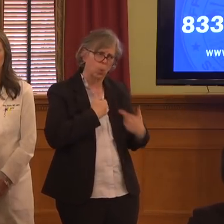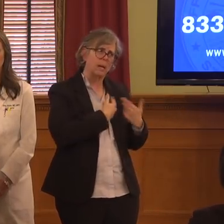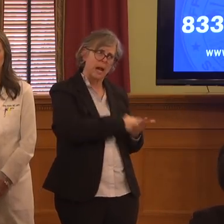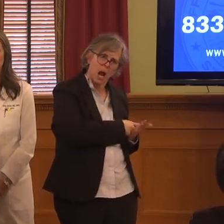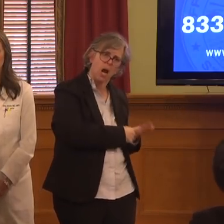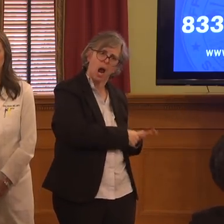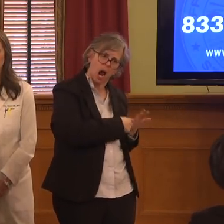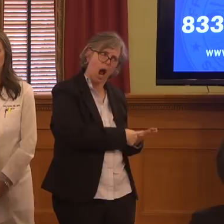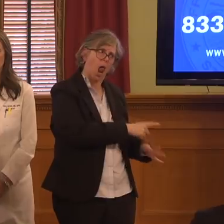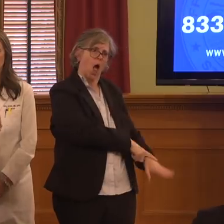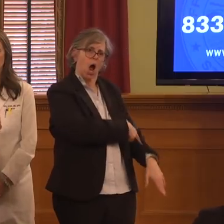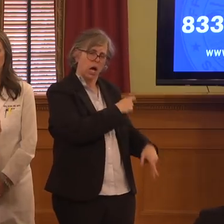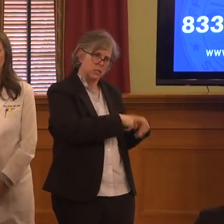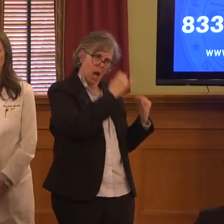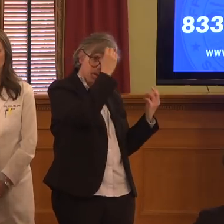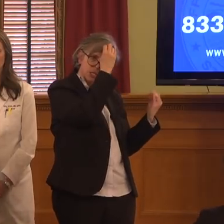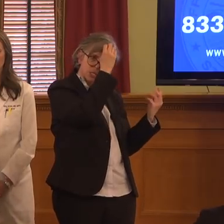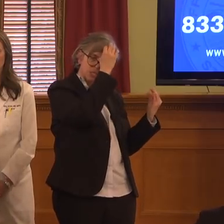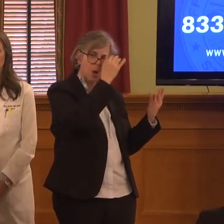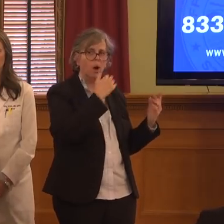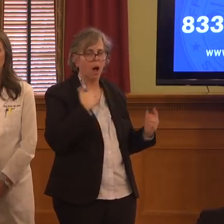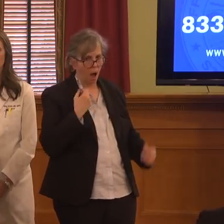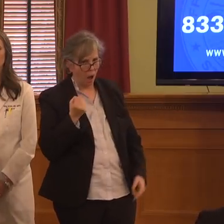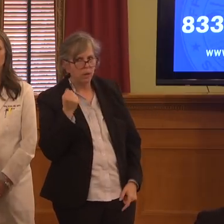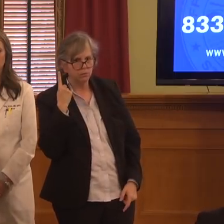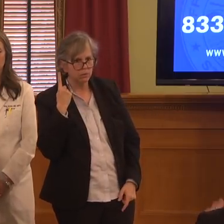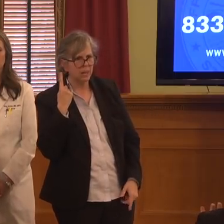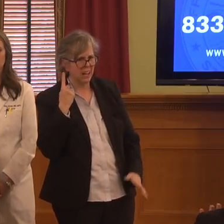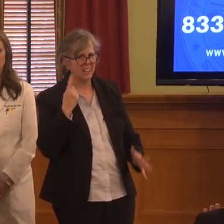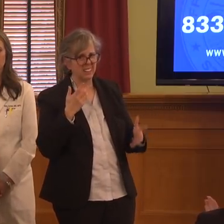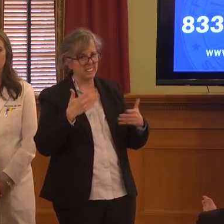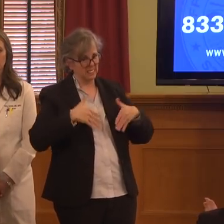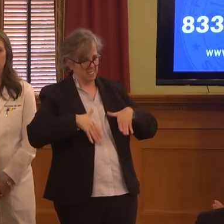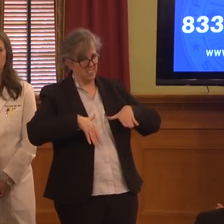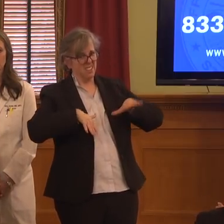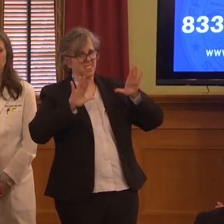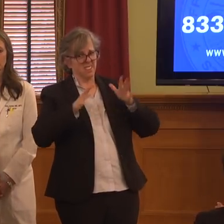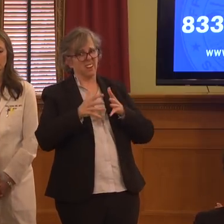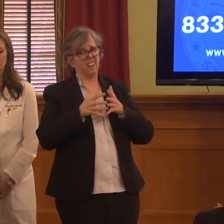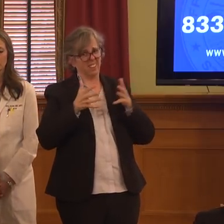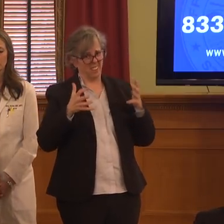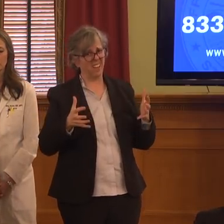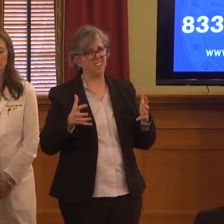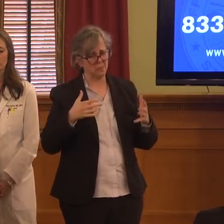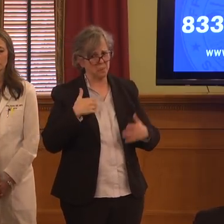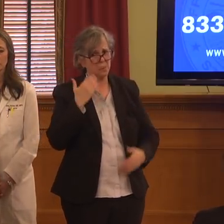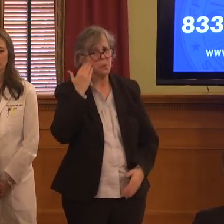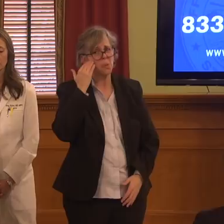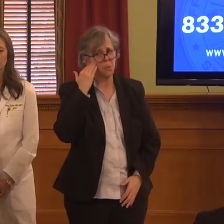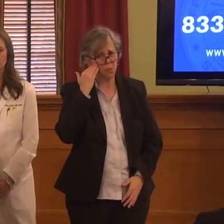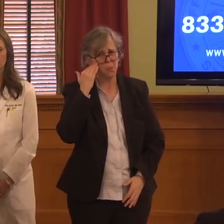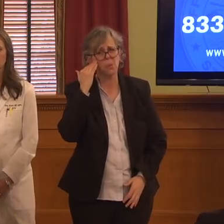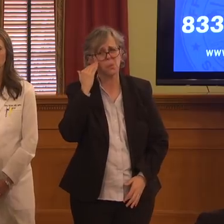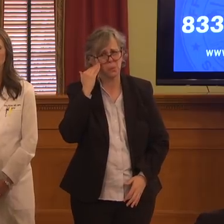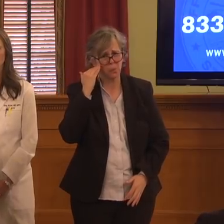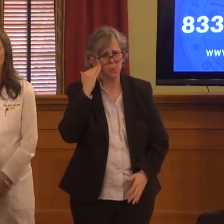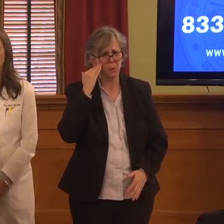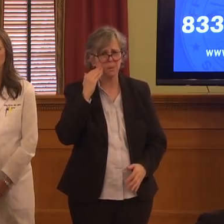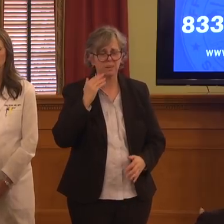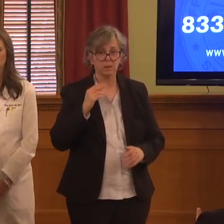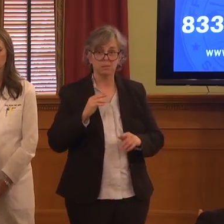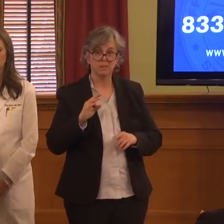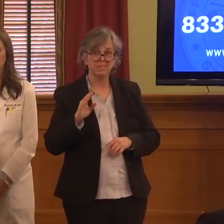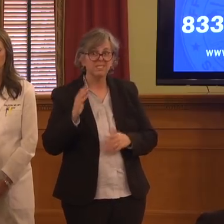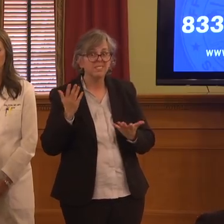we understand the sacrifice this is going to entail. But this